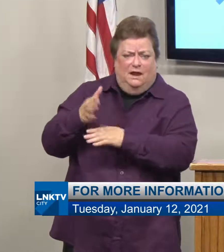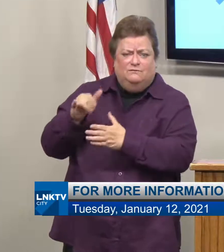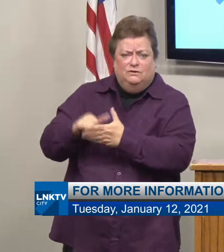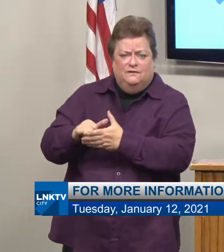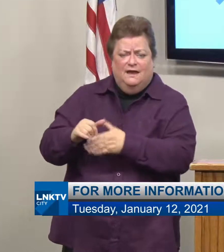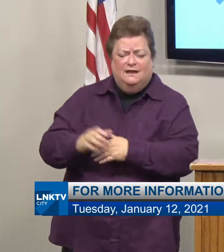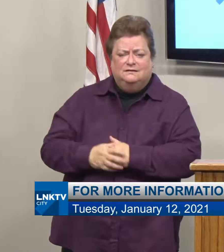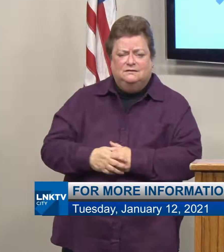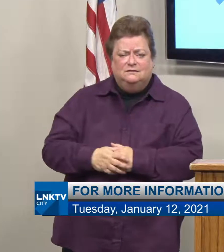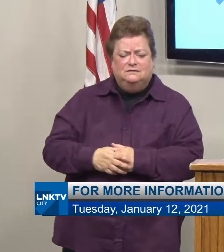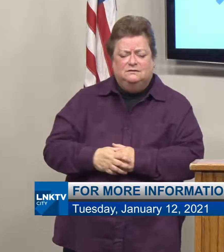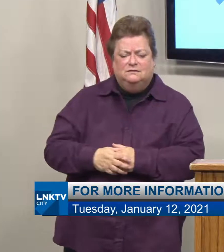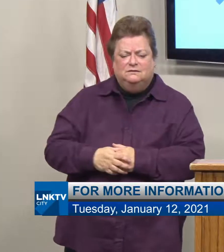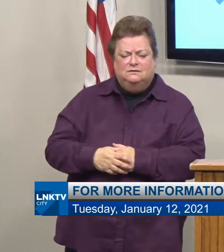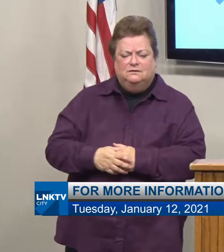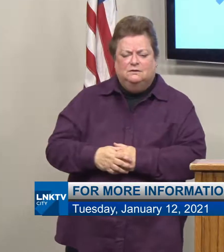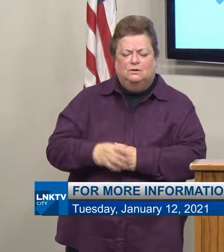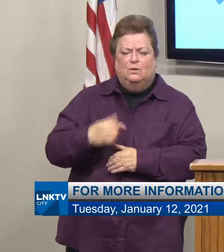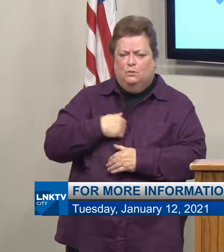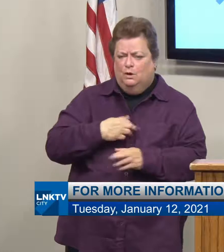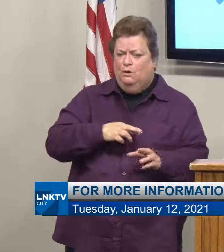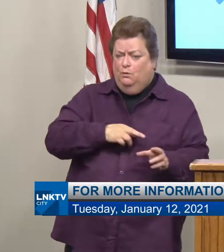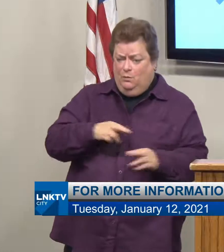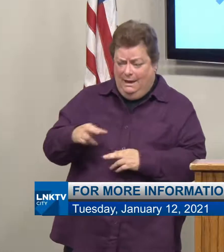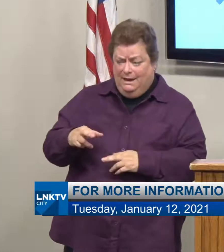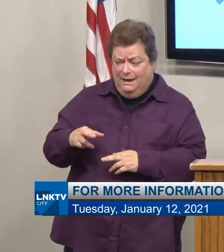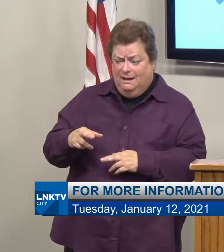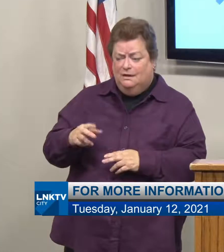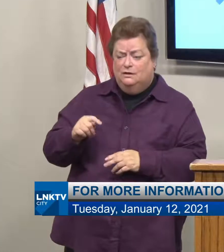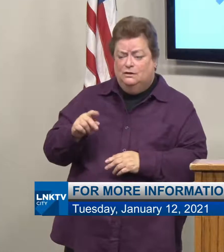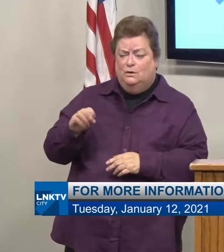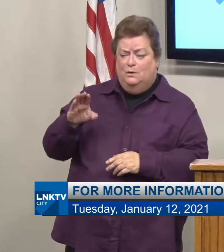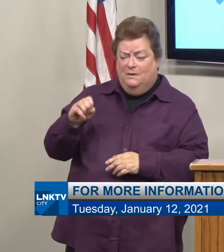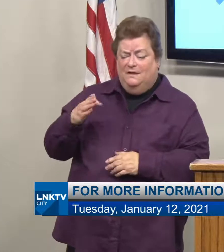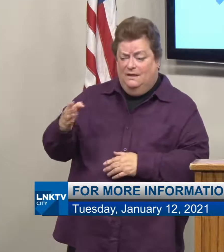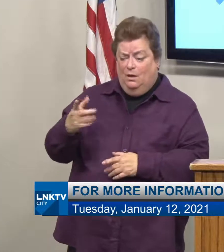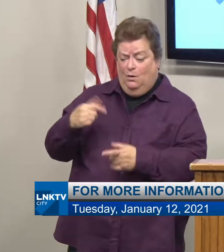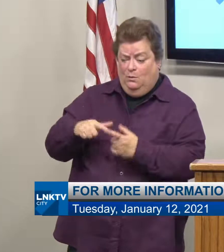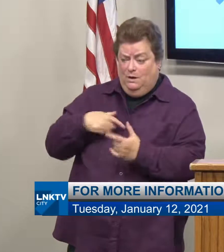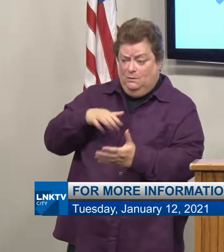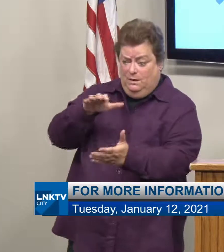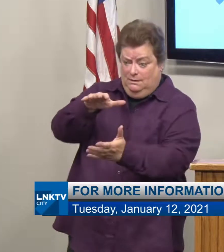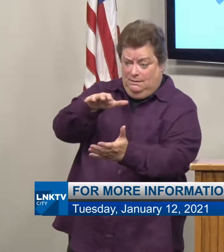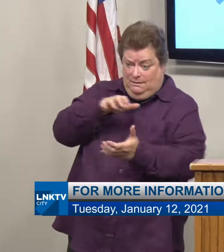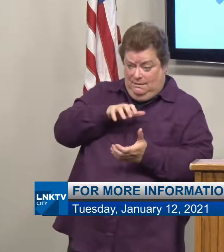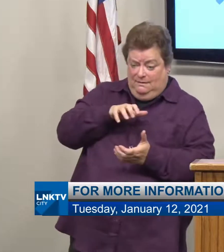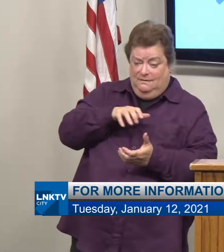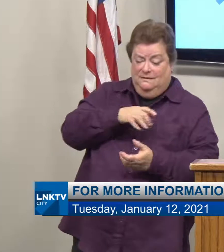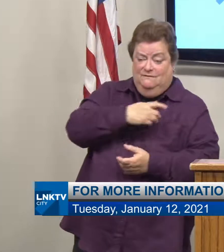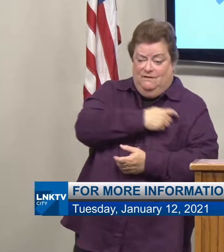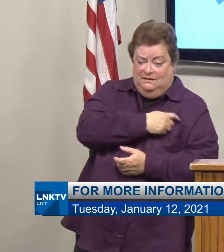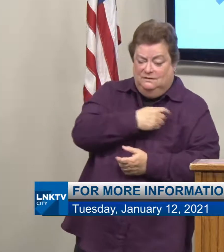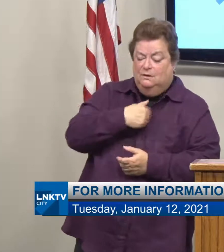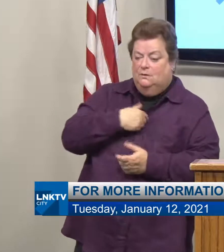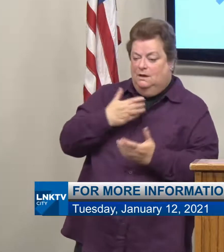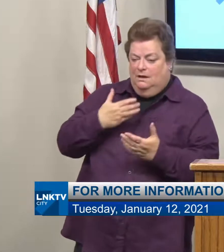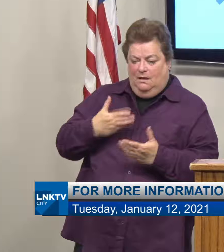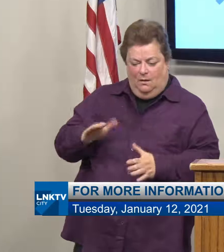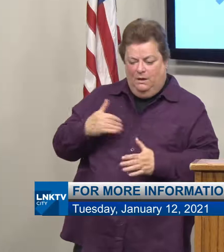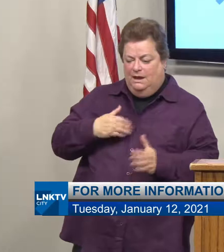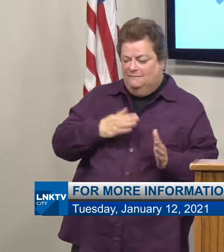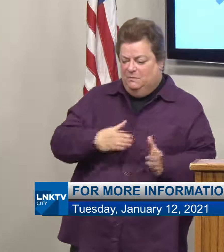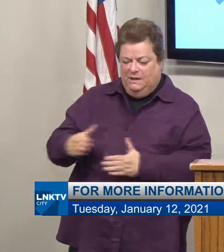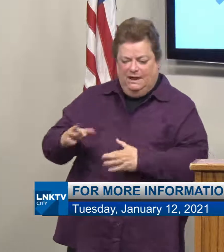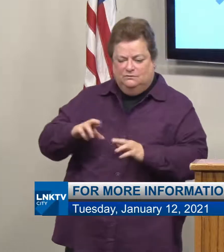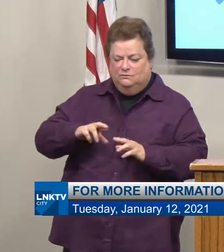And we're being ready to be there, Bill. So as soon as we get vaccine, we have plans in place. And I should tell you, both of